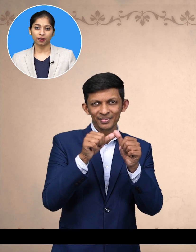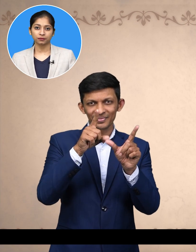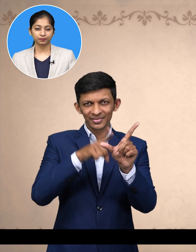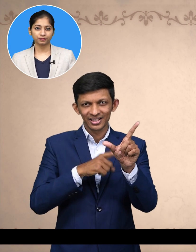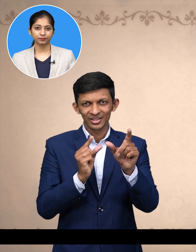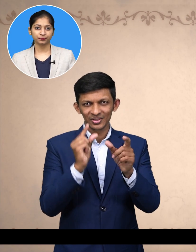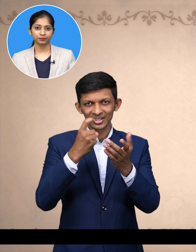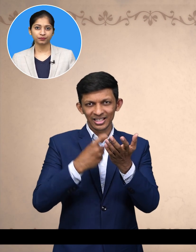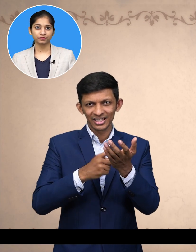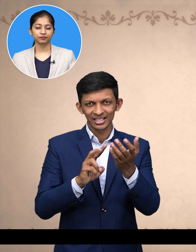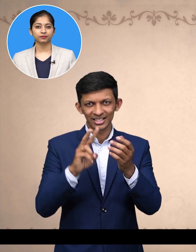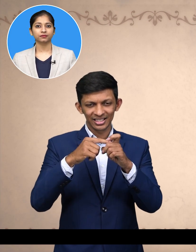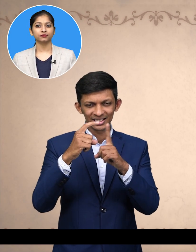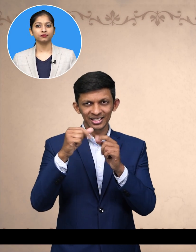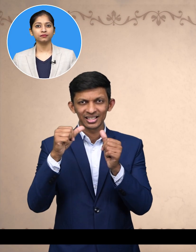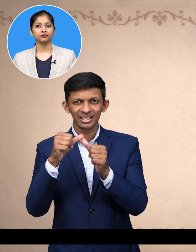Ayurveda.